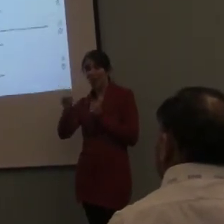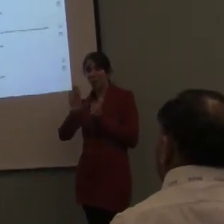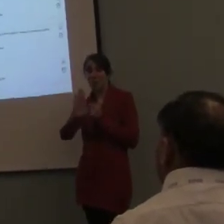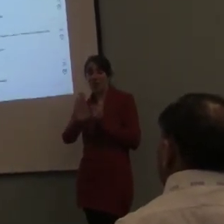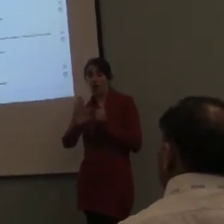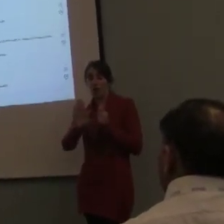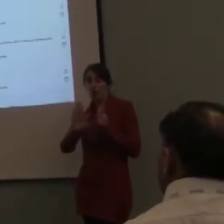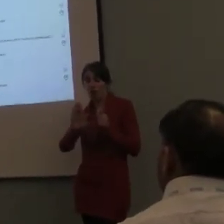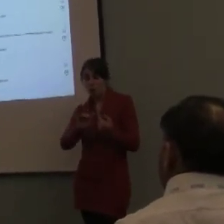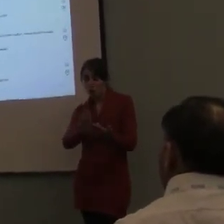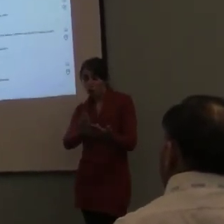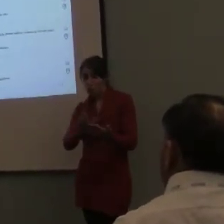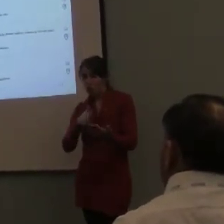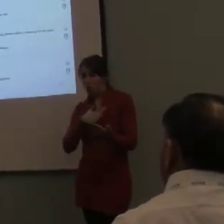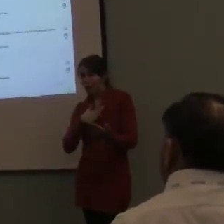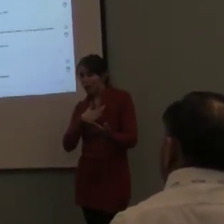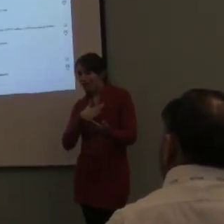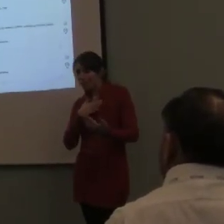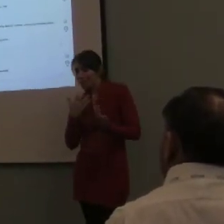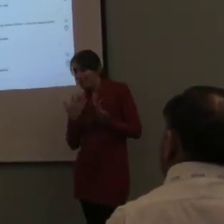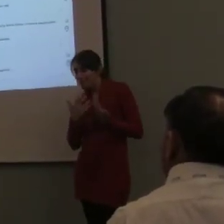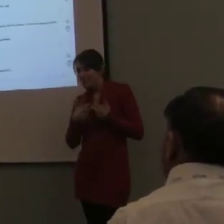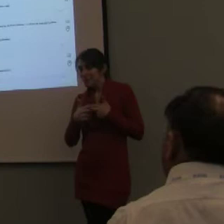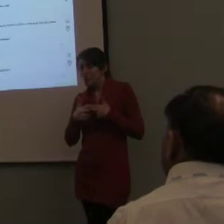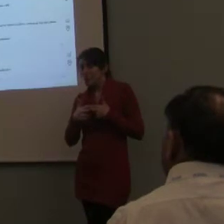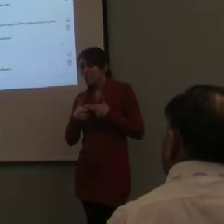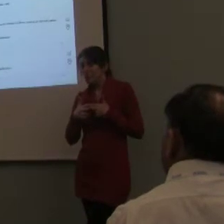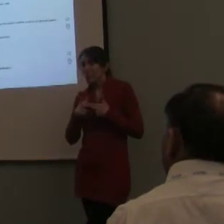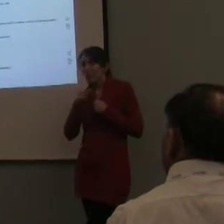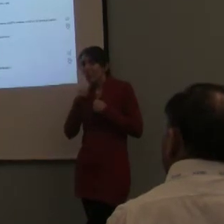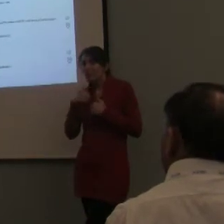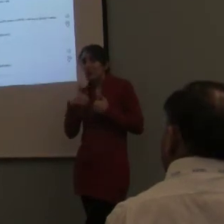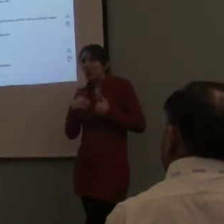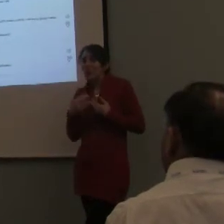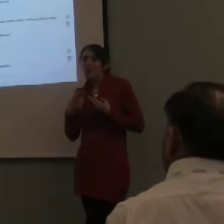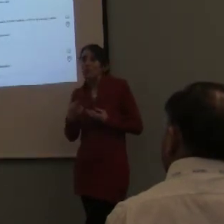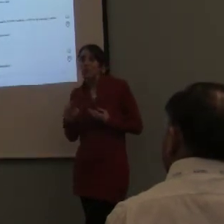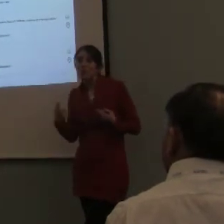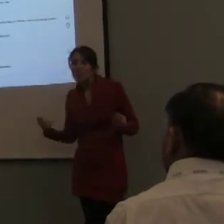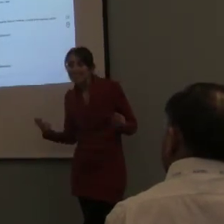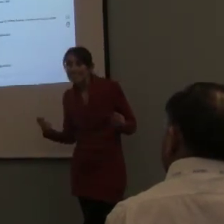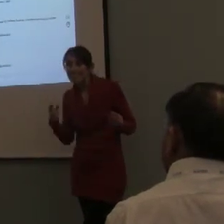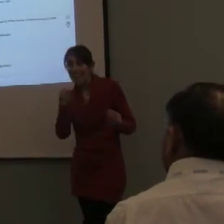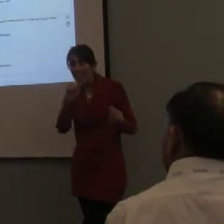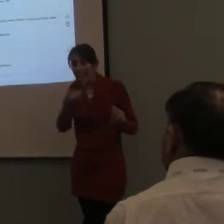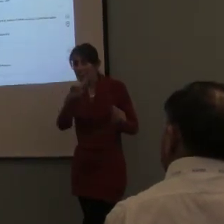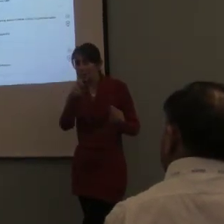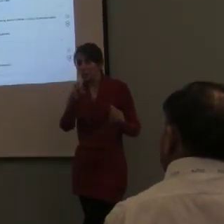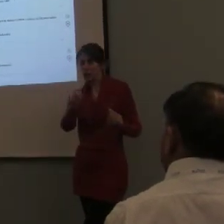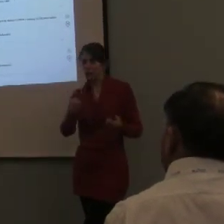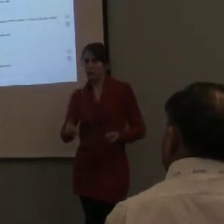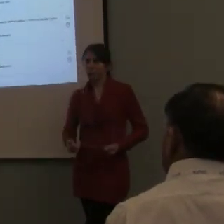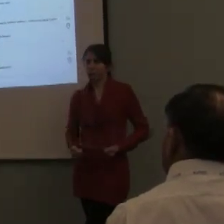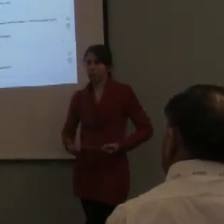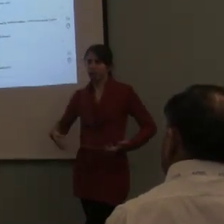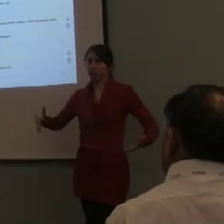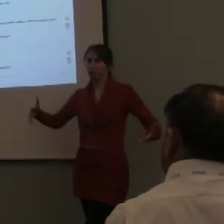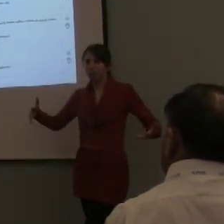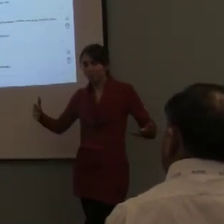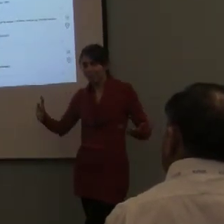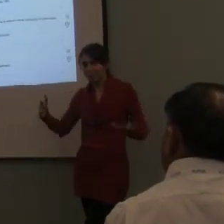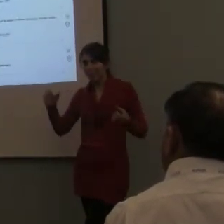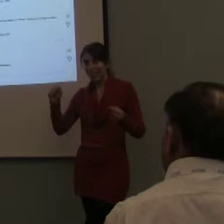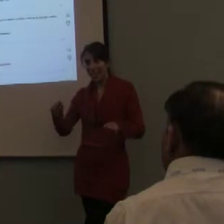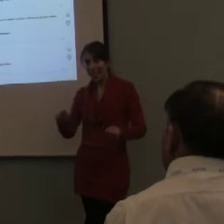is simply that I don't have the resources that Amazon can bring to bear. So, you